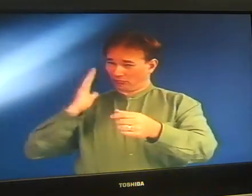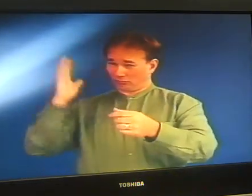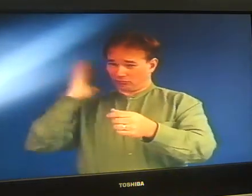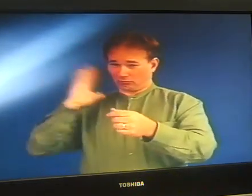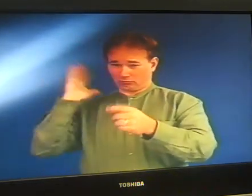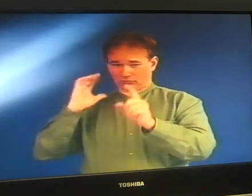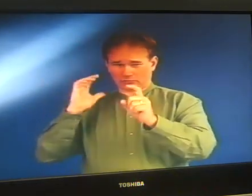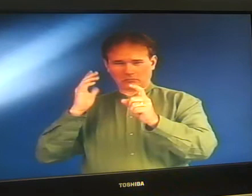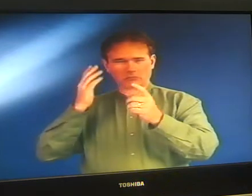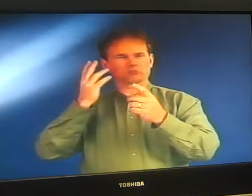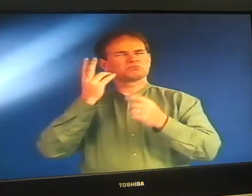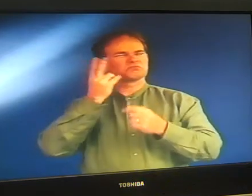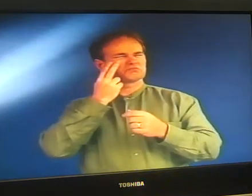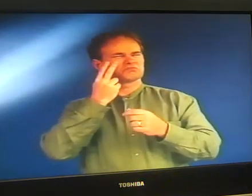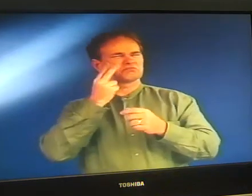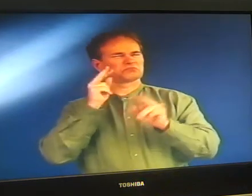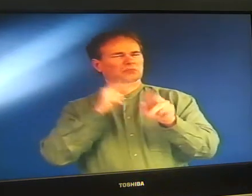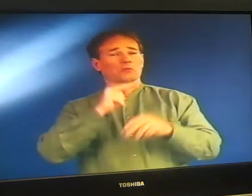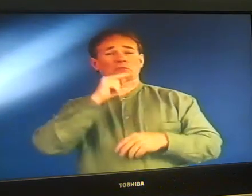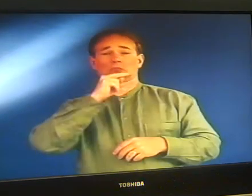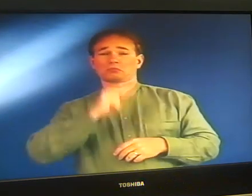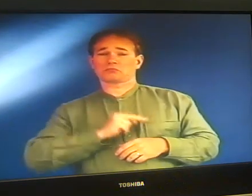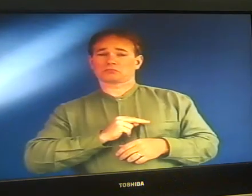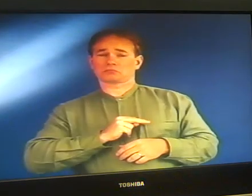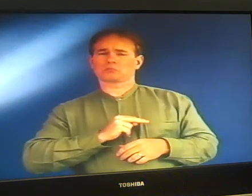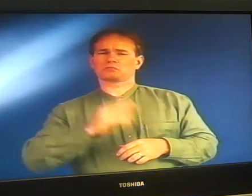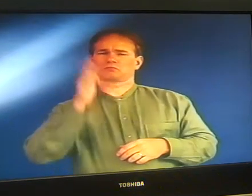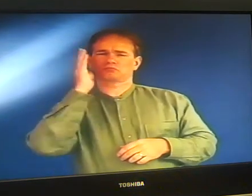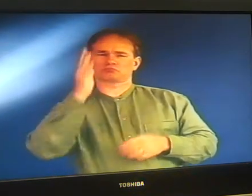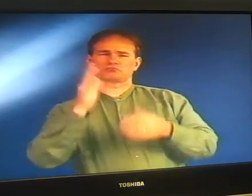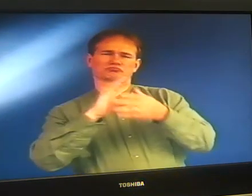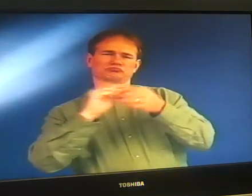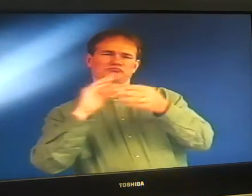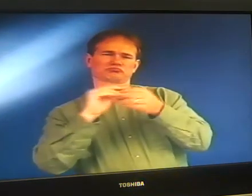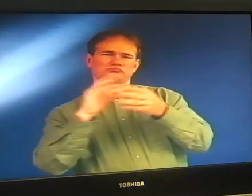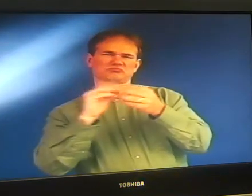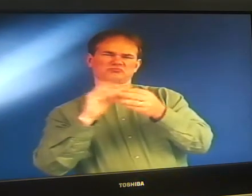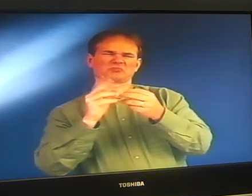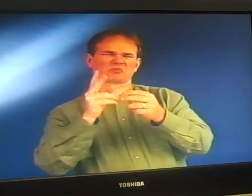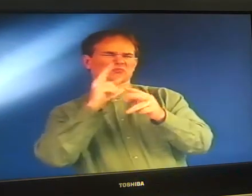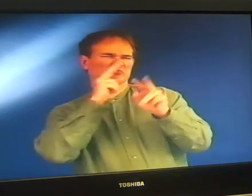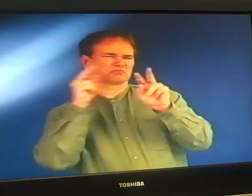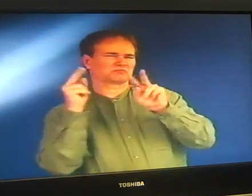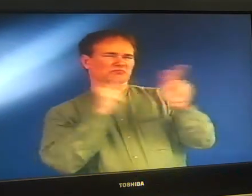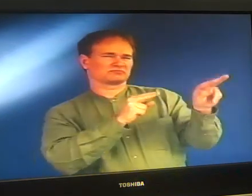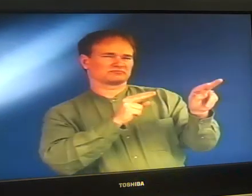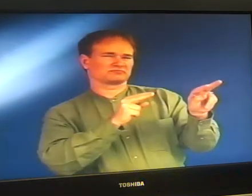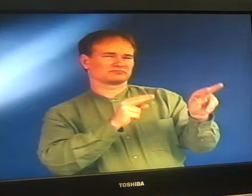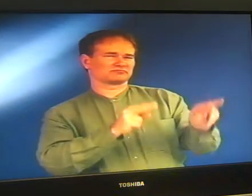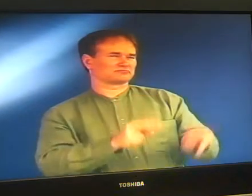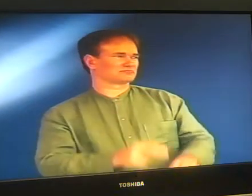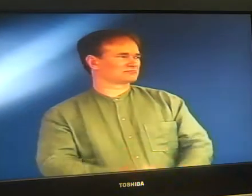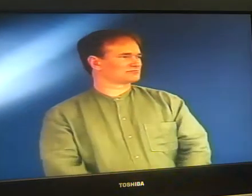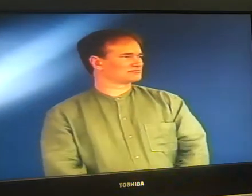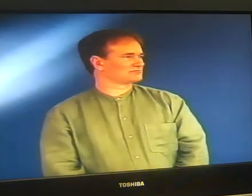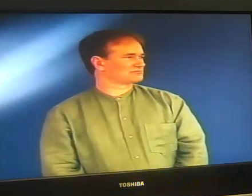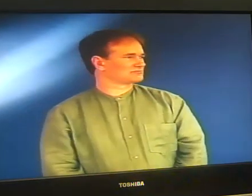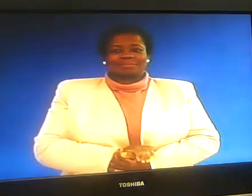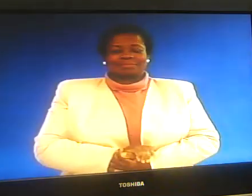now, and some from in the past. And Nathan Marbury will go a little more in